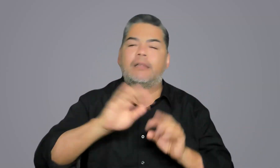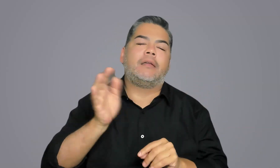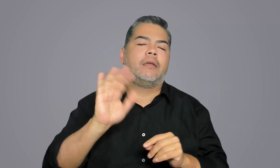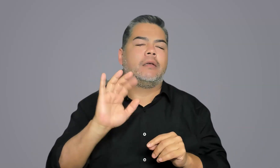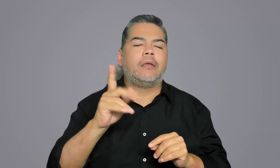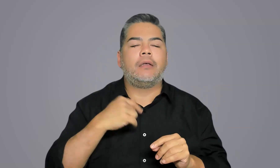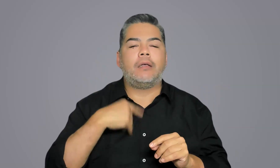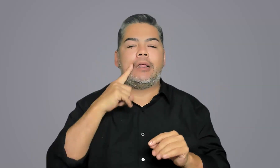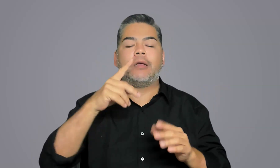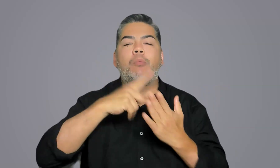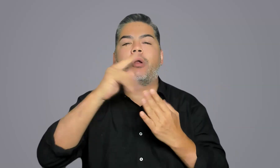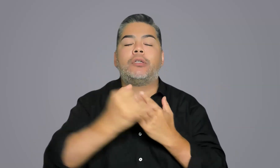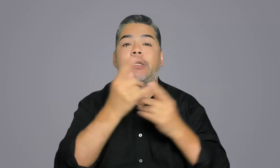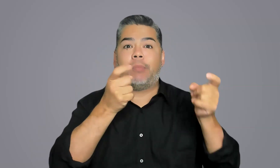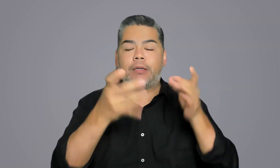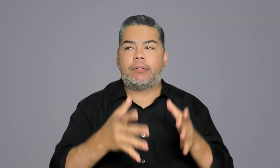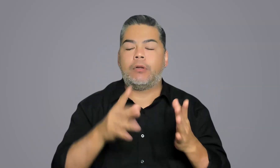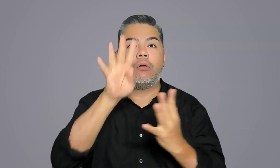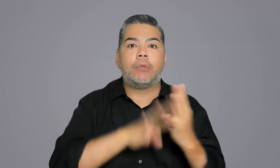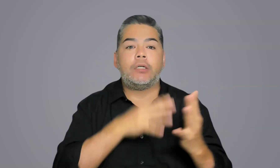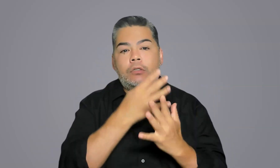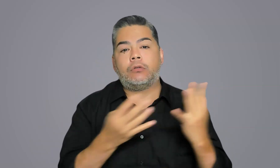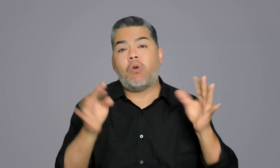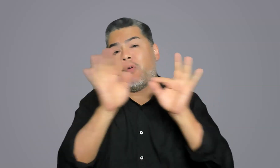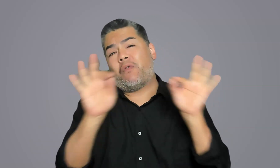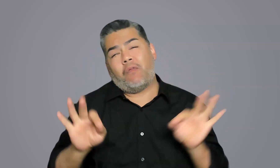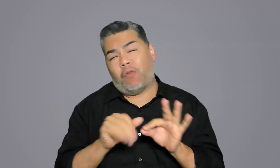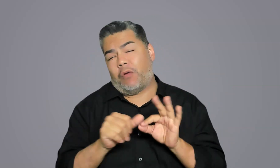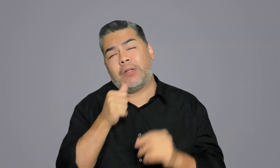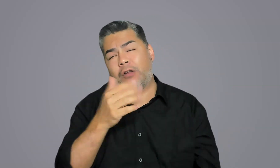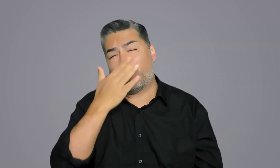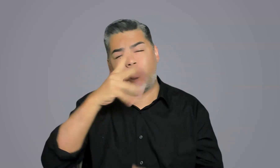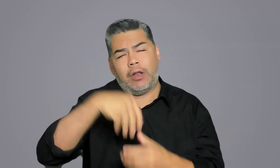not ideal, and forms don't really work very well in Excel either.